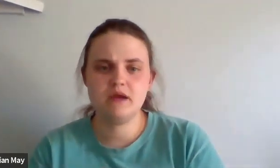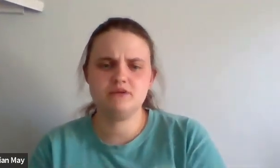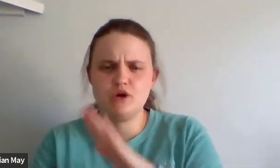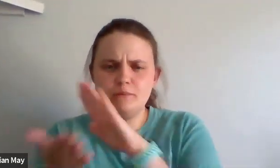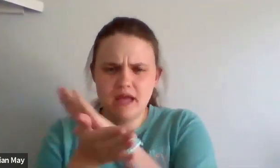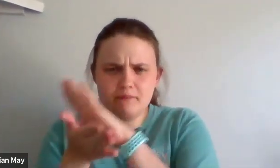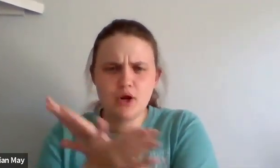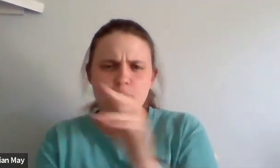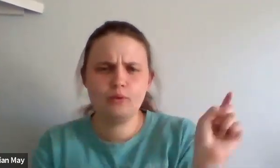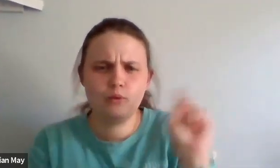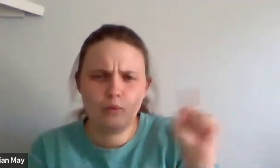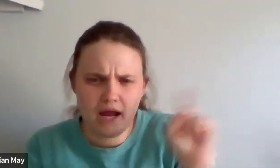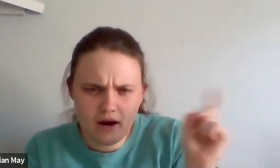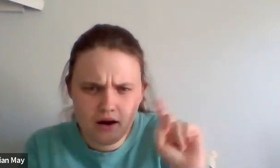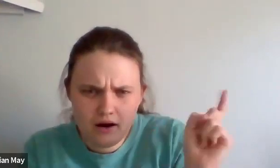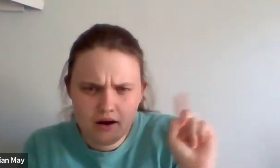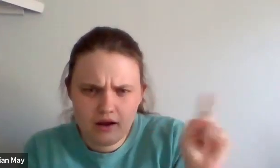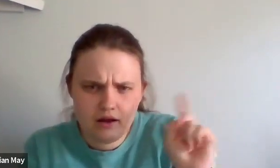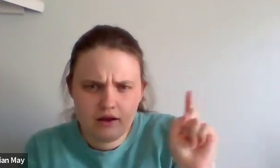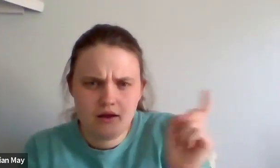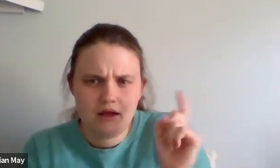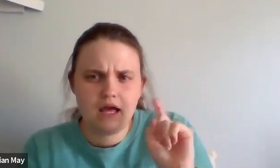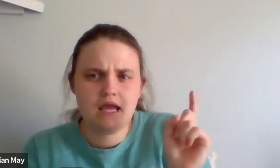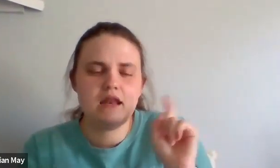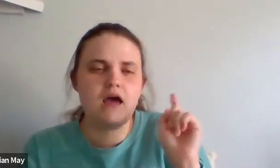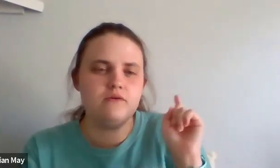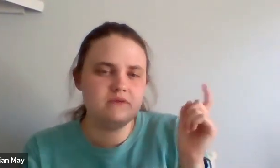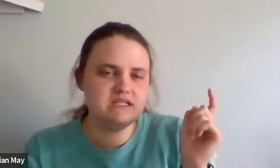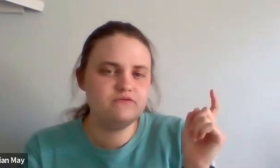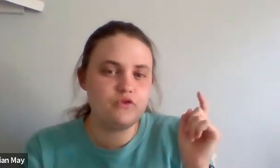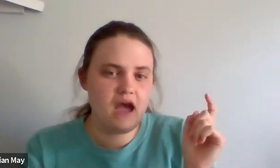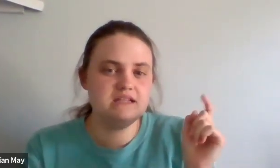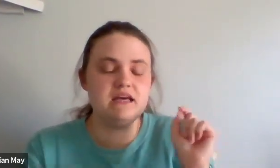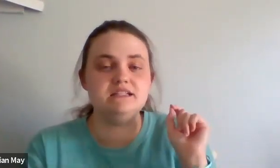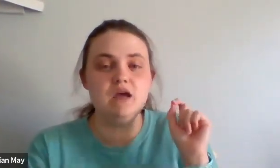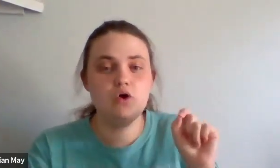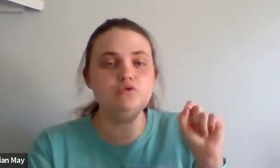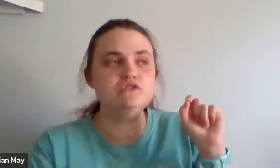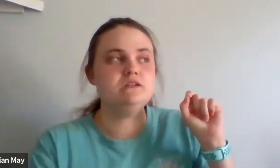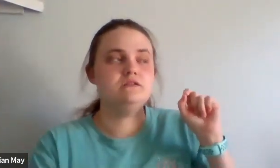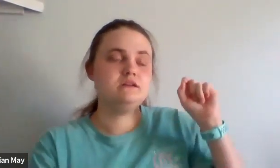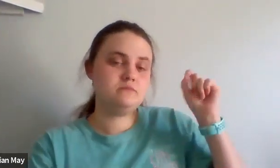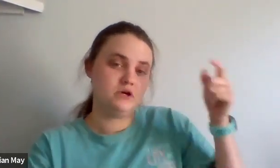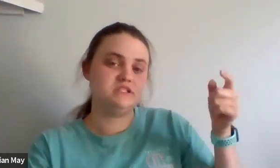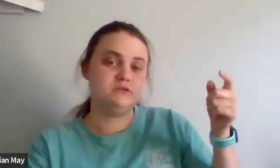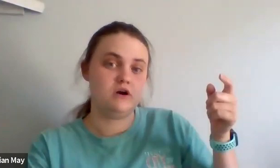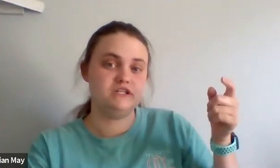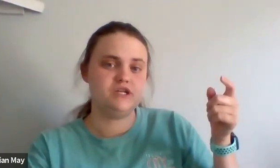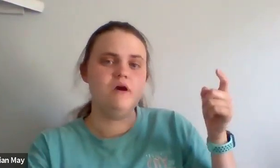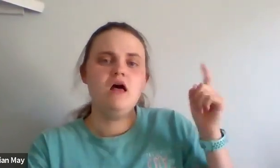paper? So paper where. And the reason for that is that it tells the person you are talking to